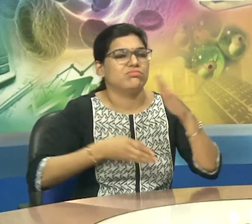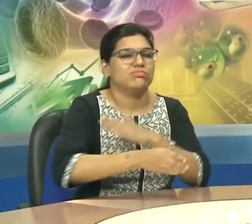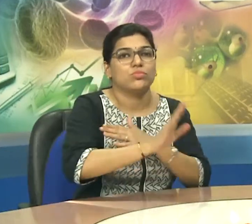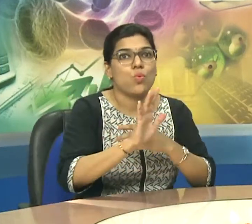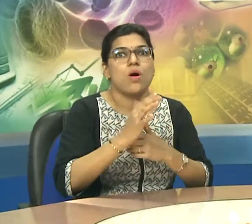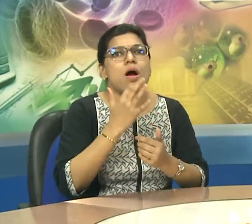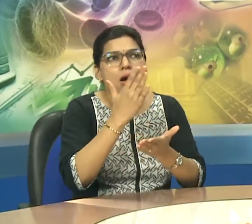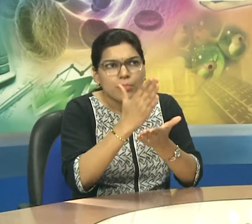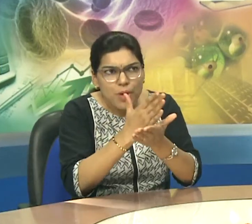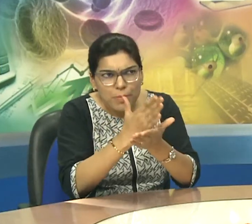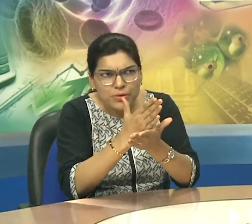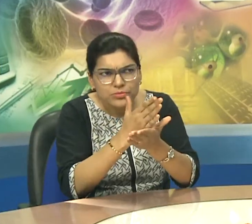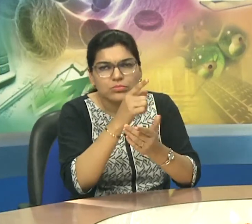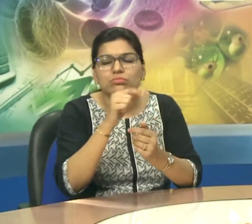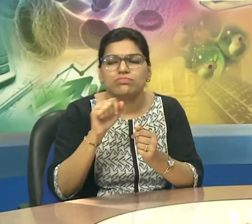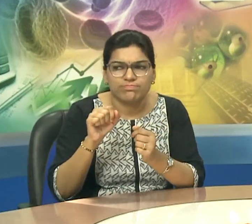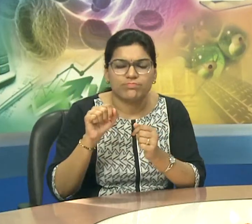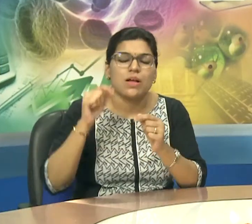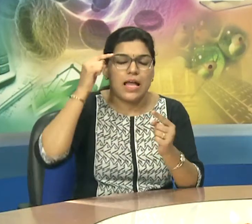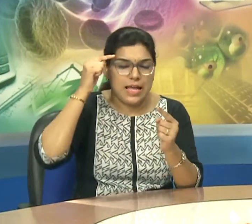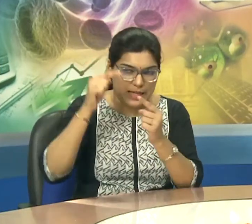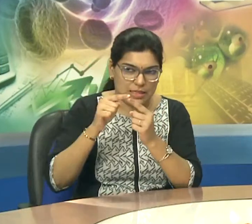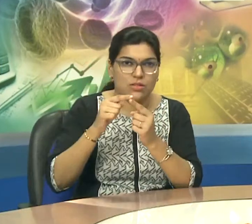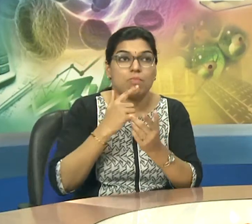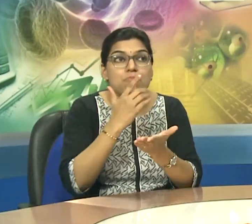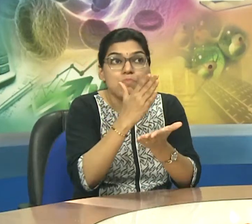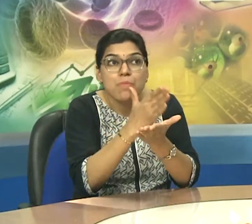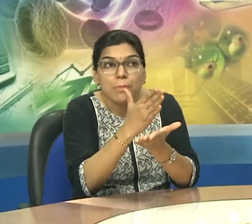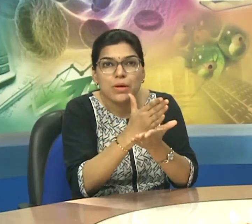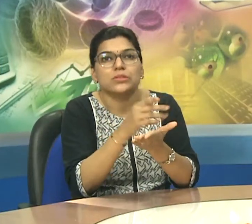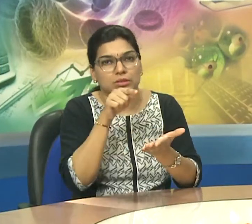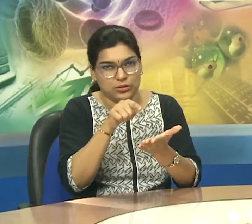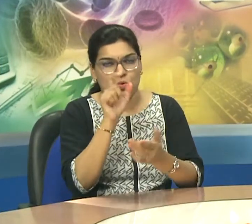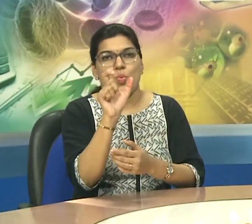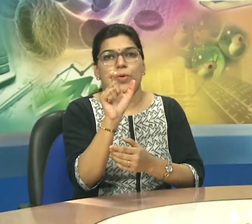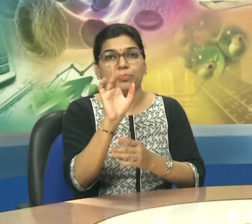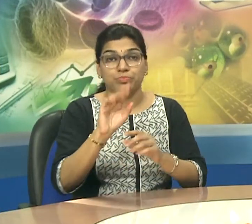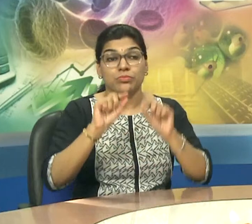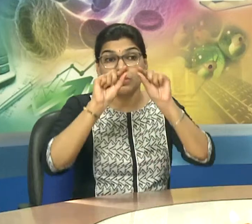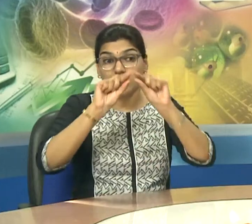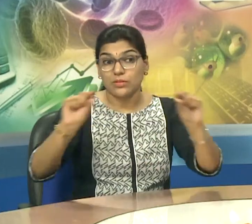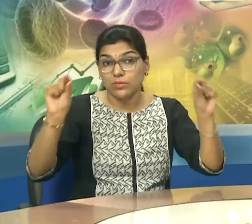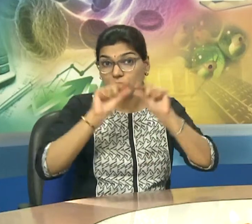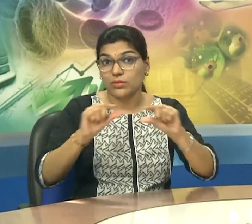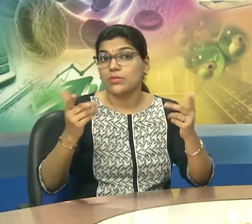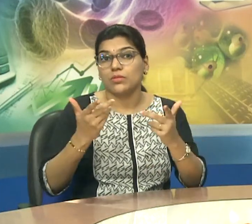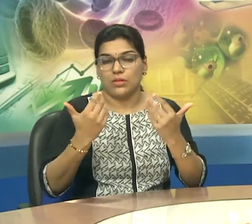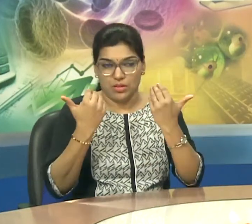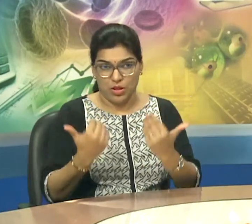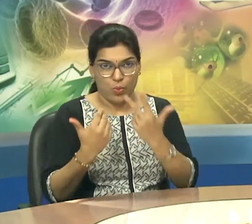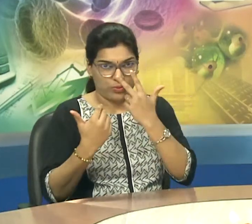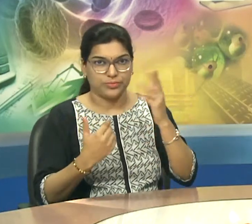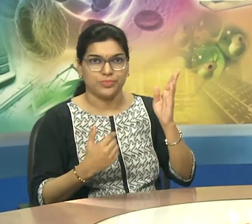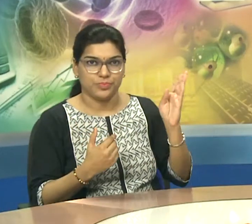the sentences for seeking permission. So, for seeking the permission, we use